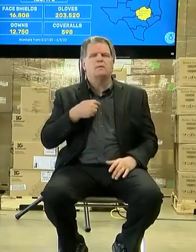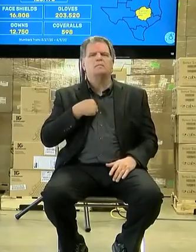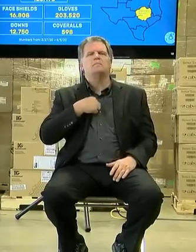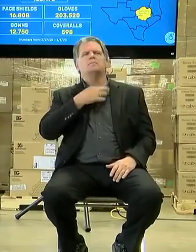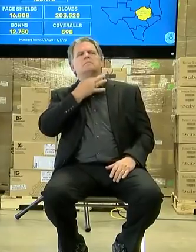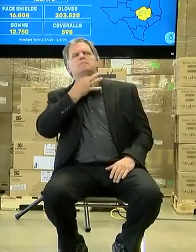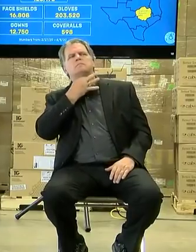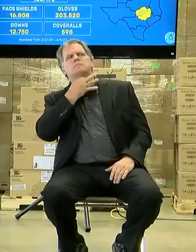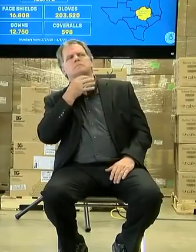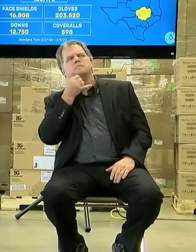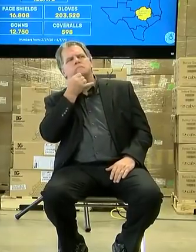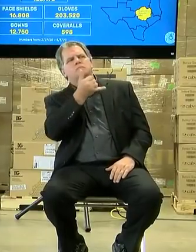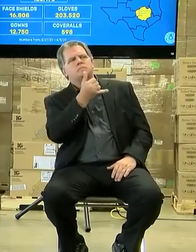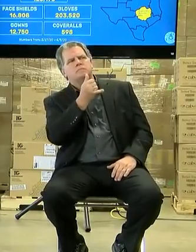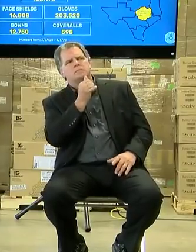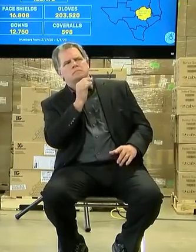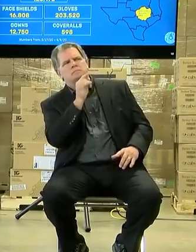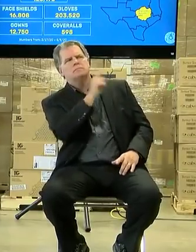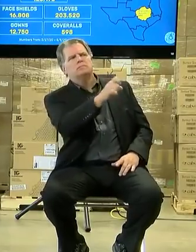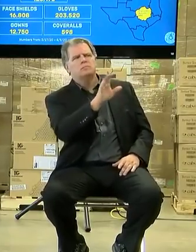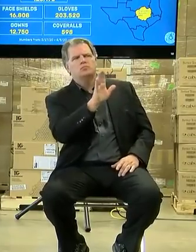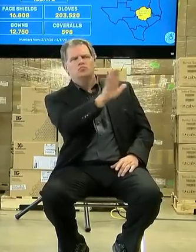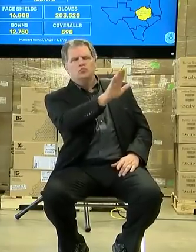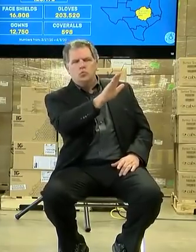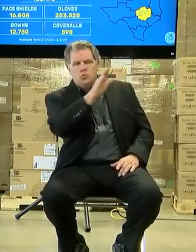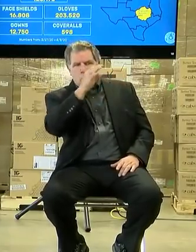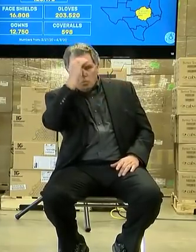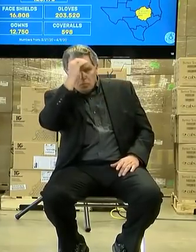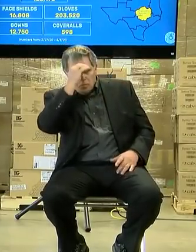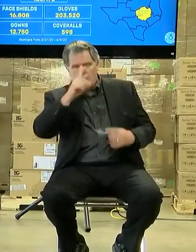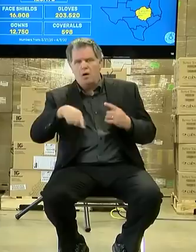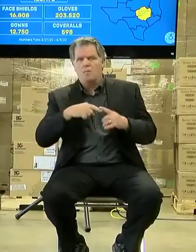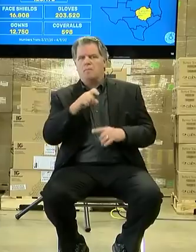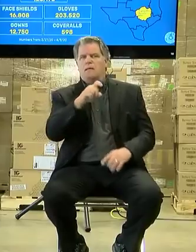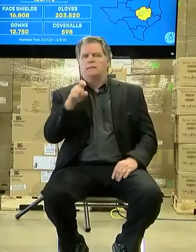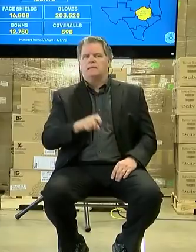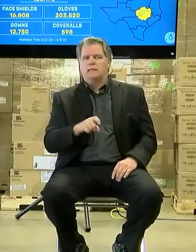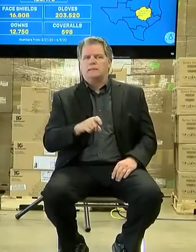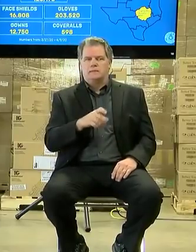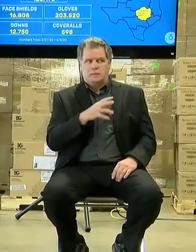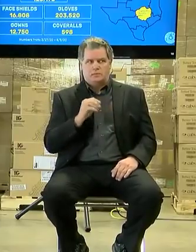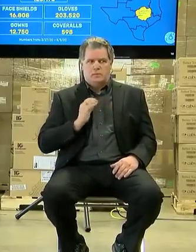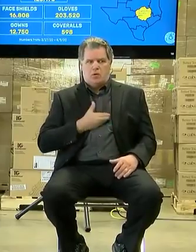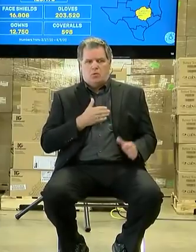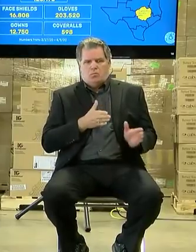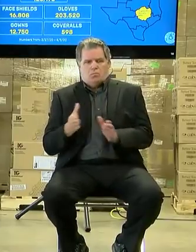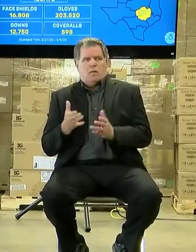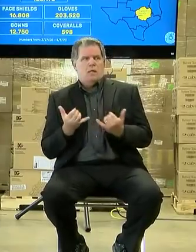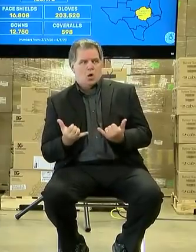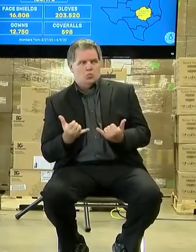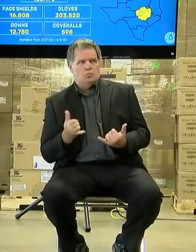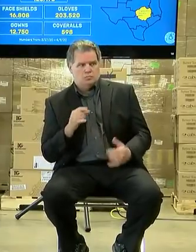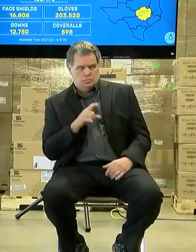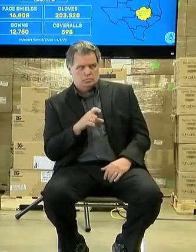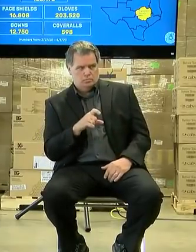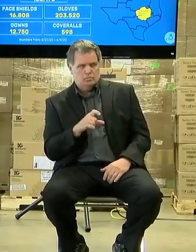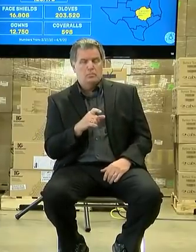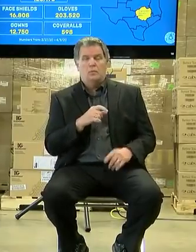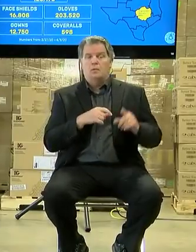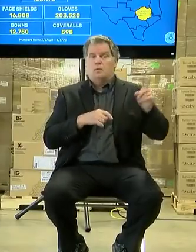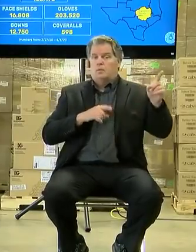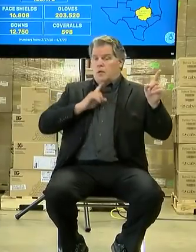from him what his assessment was of the state of Texas and the center that we have in place. And he told